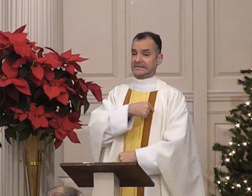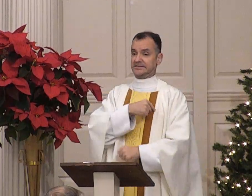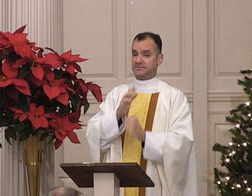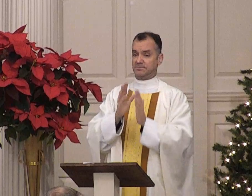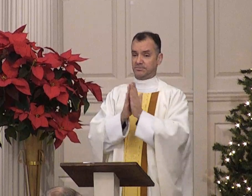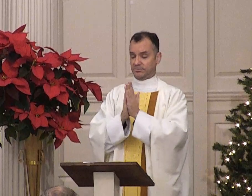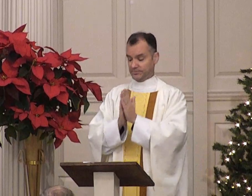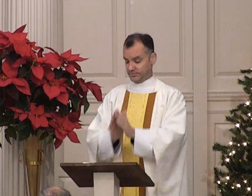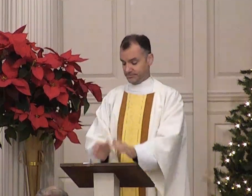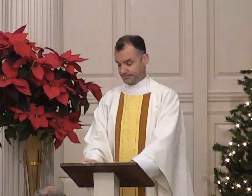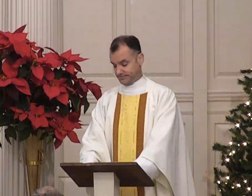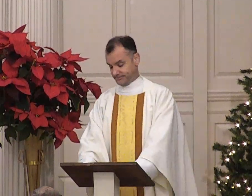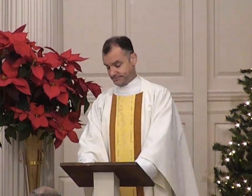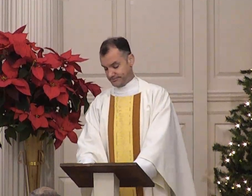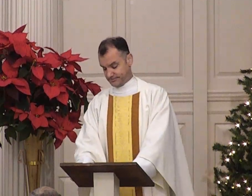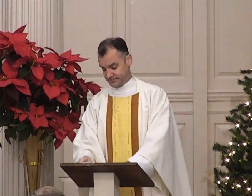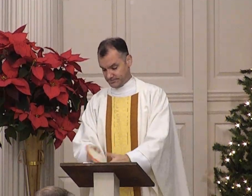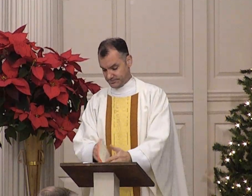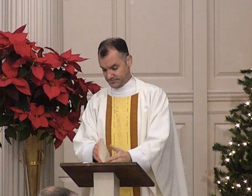Let us pray.